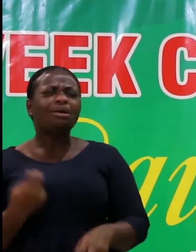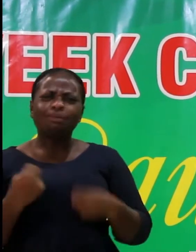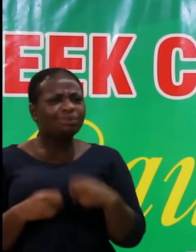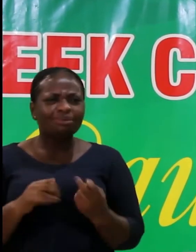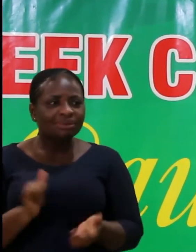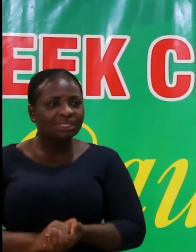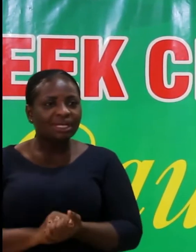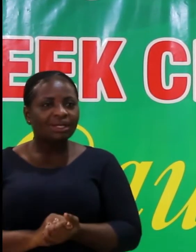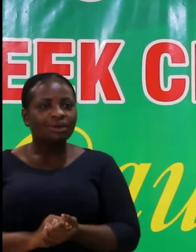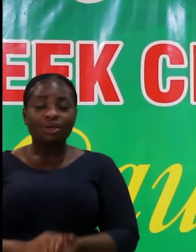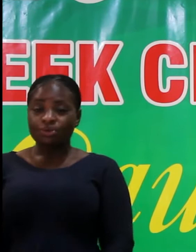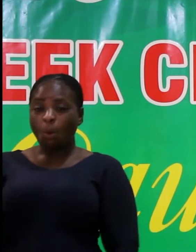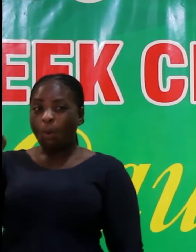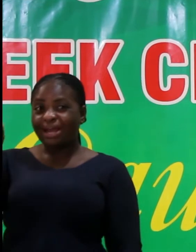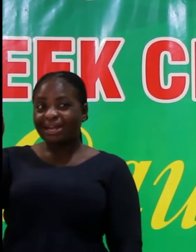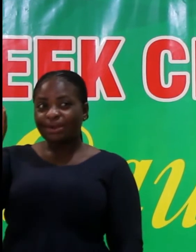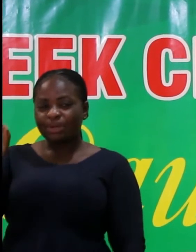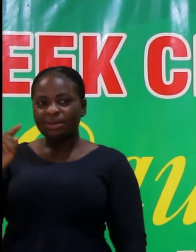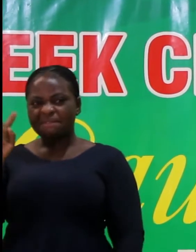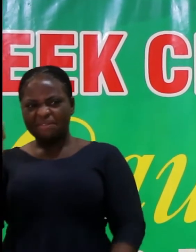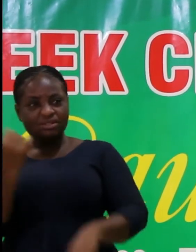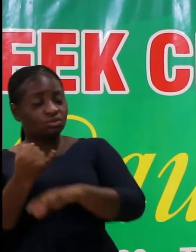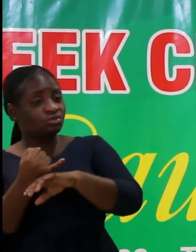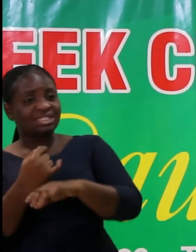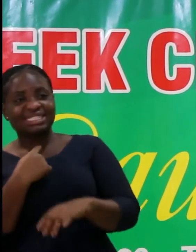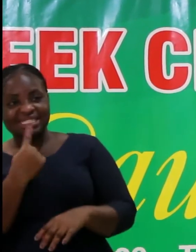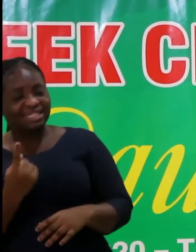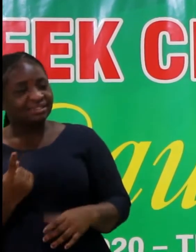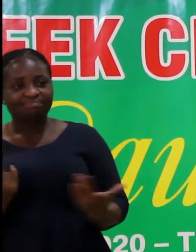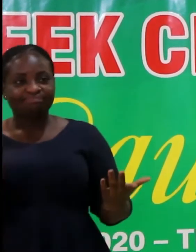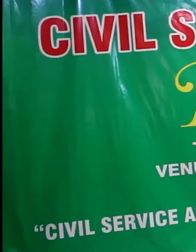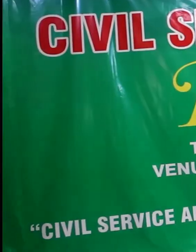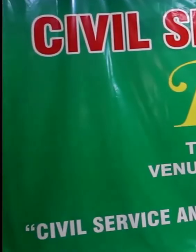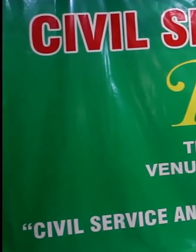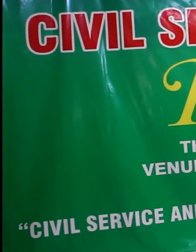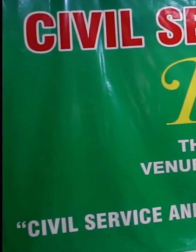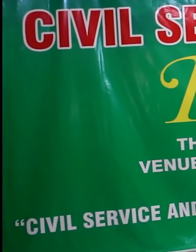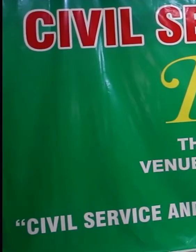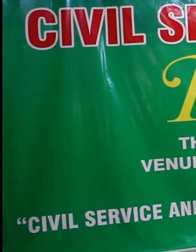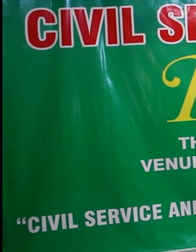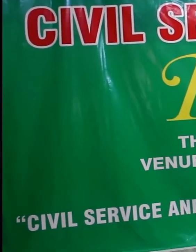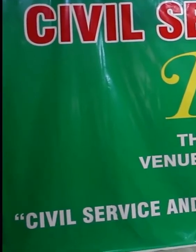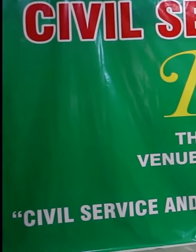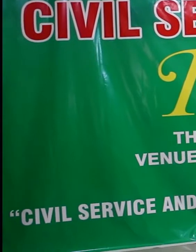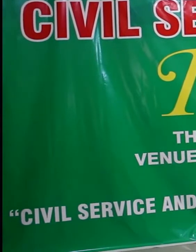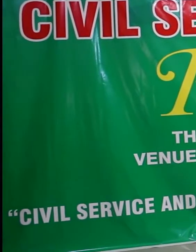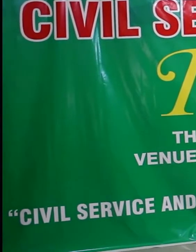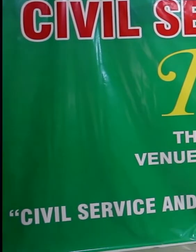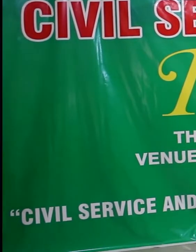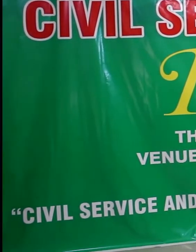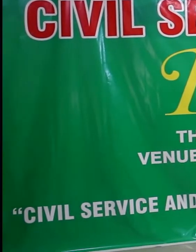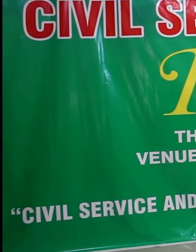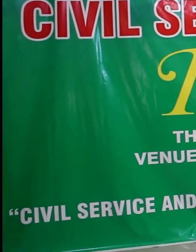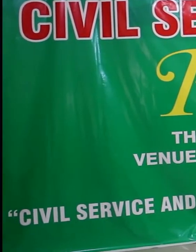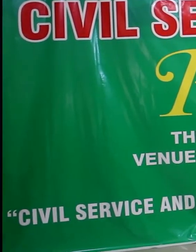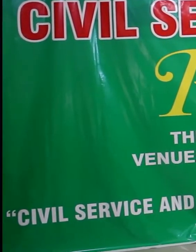apao Civil Service Week enafi award ceremony ehon entuma. Na jumedi yase etitiru bibri eneko piemu ewa